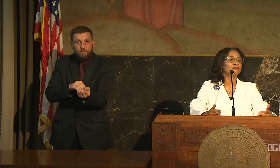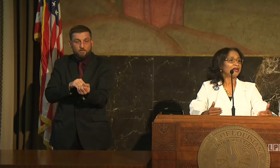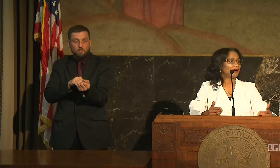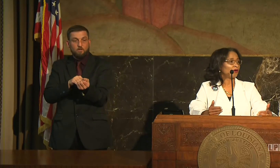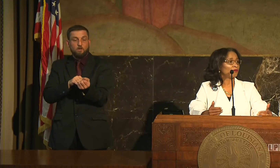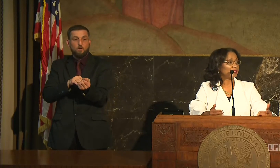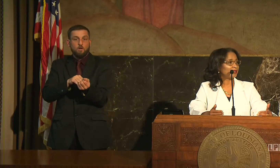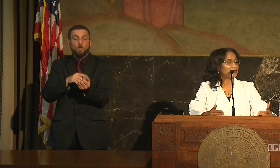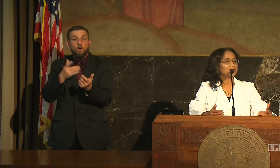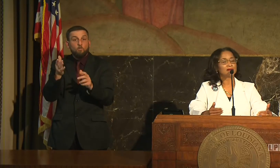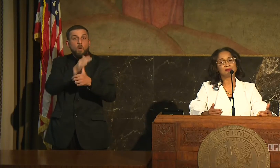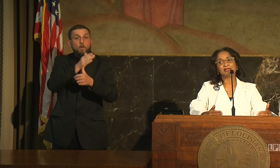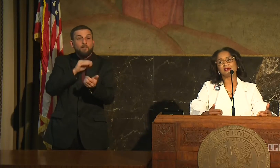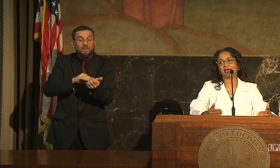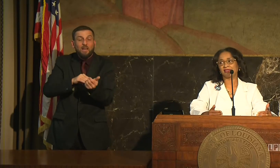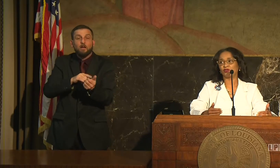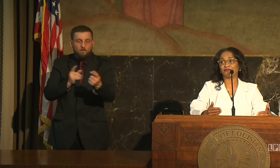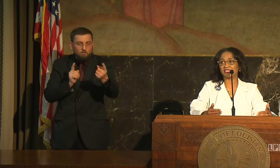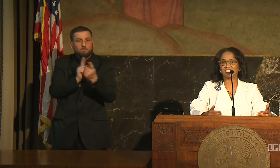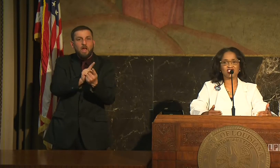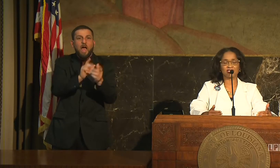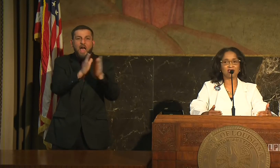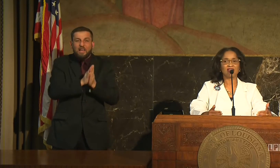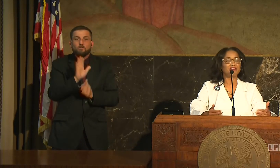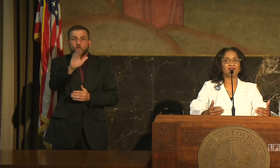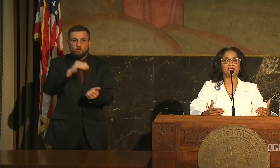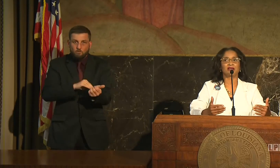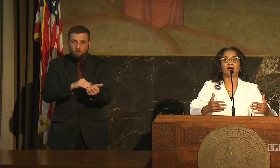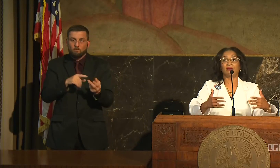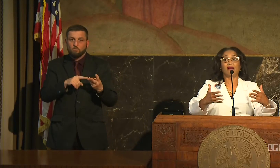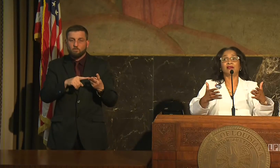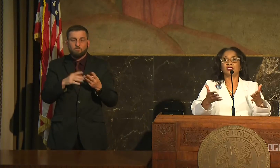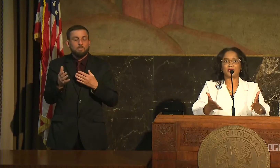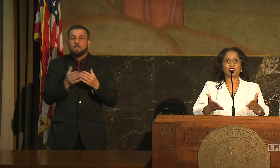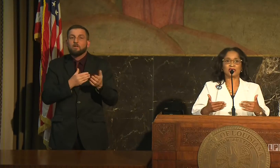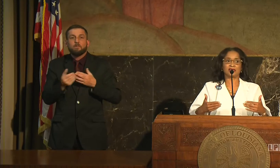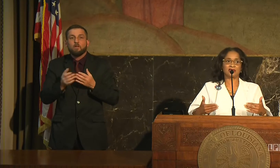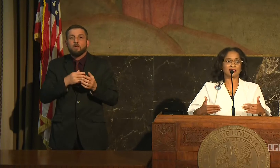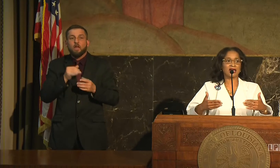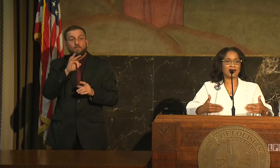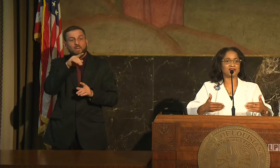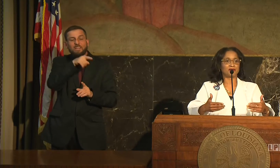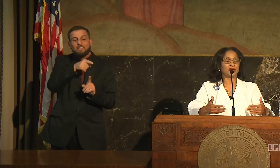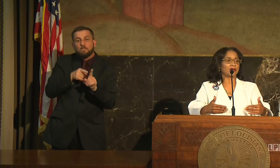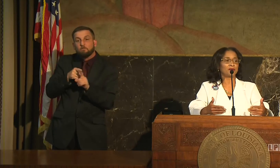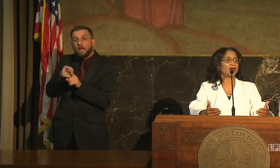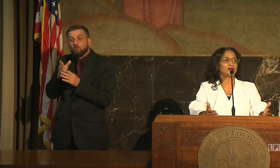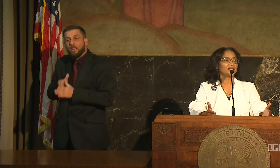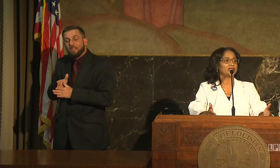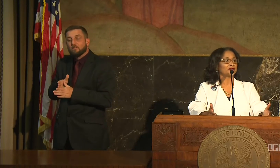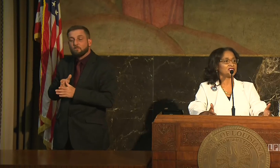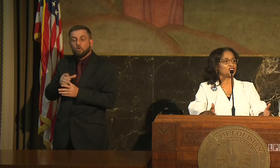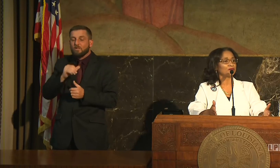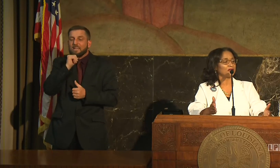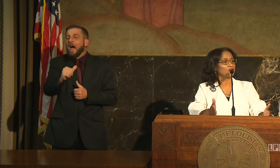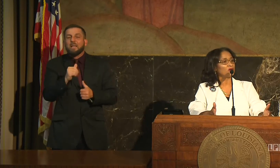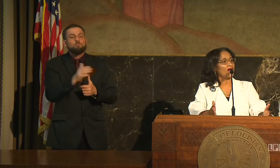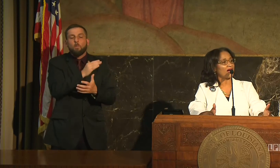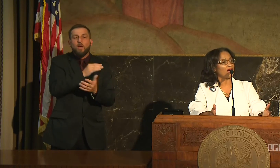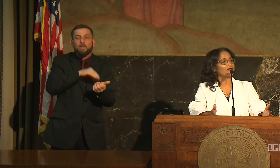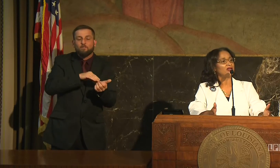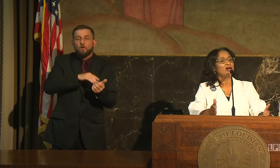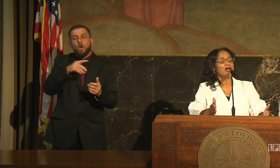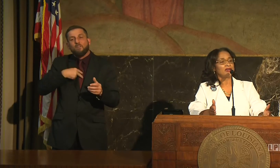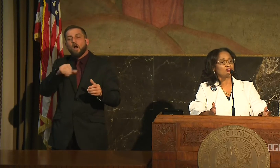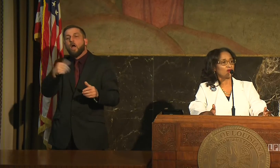provider, by all means, please ask your physician, even if it's a specialist. It doesn't have to be a primary care physician, but if